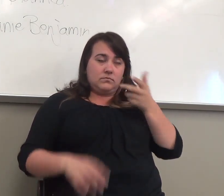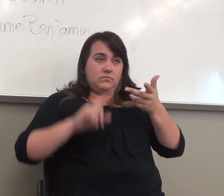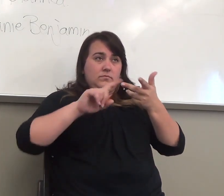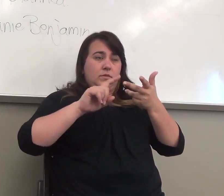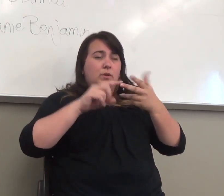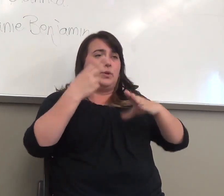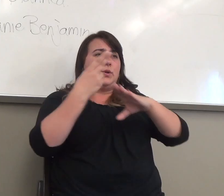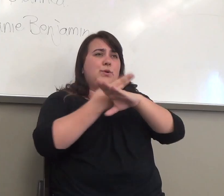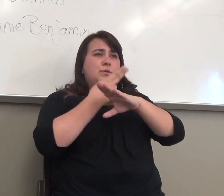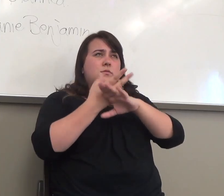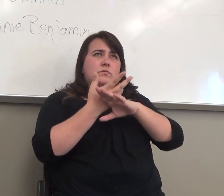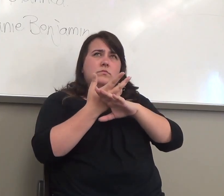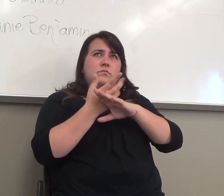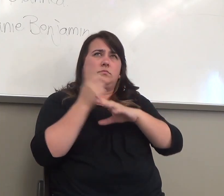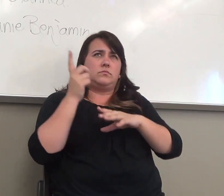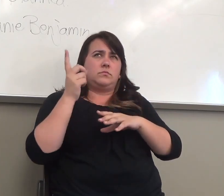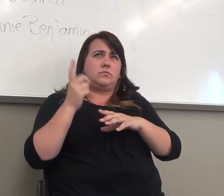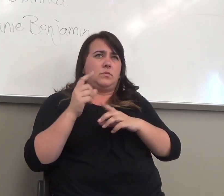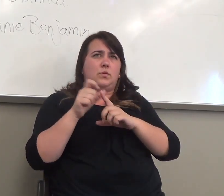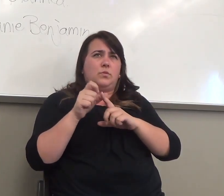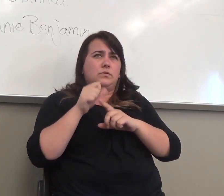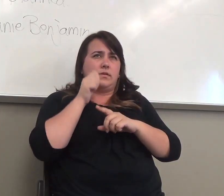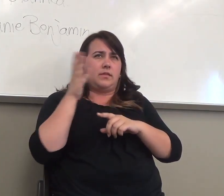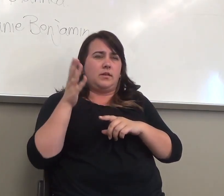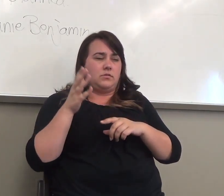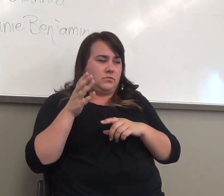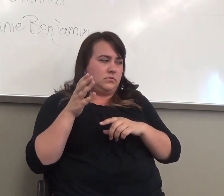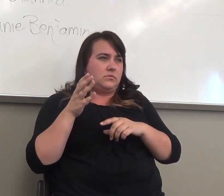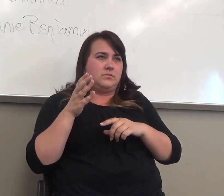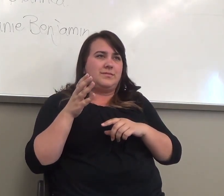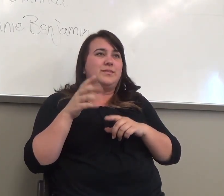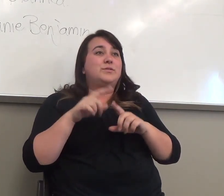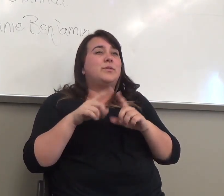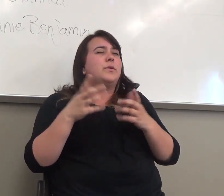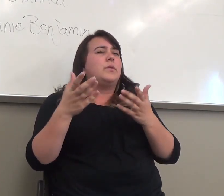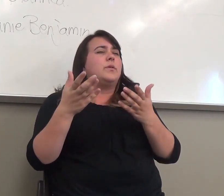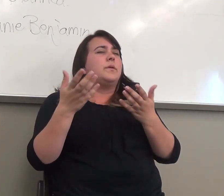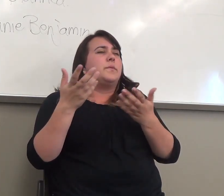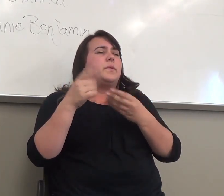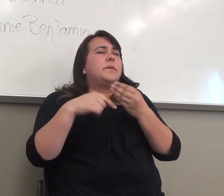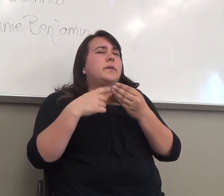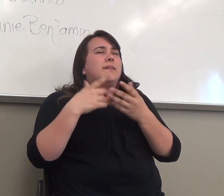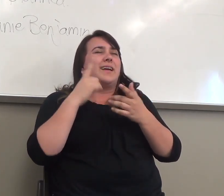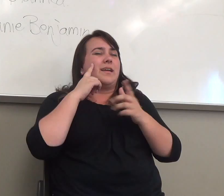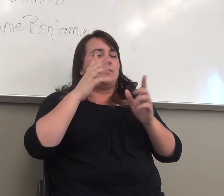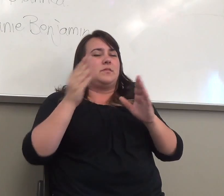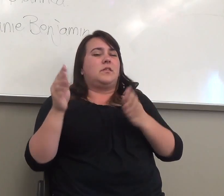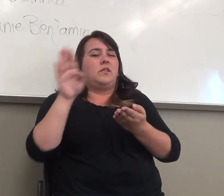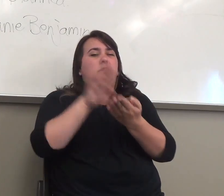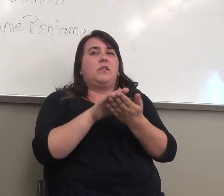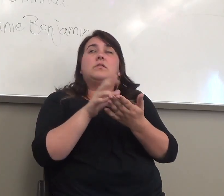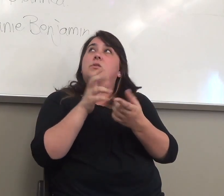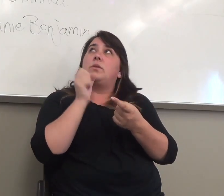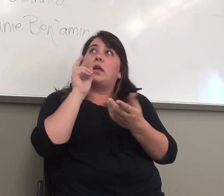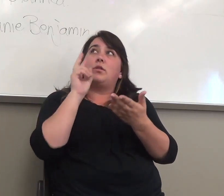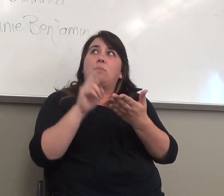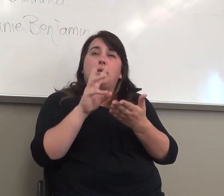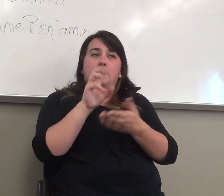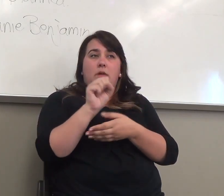usage. I don't have any of these on here. What about, let me put this up there so we can look at Microsoft Word while we're doing